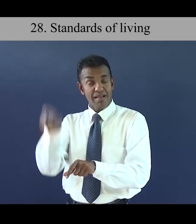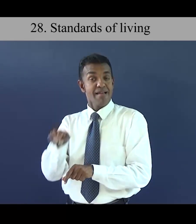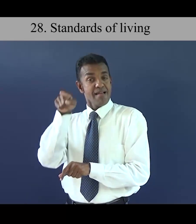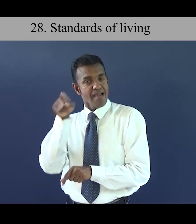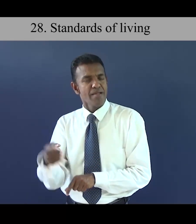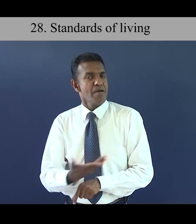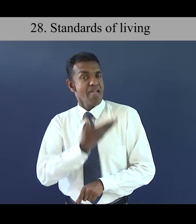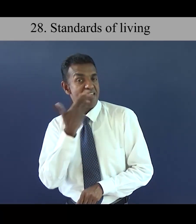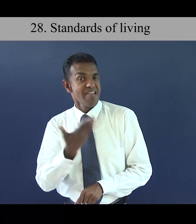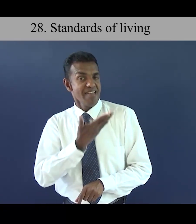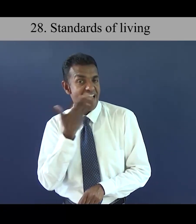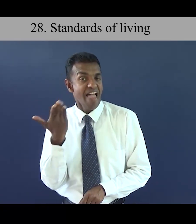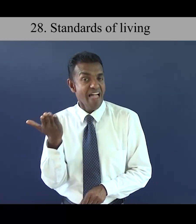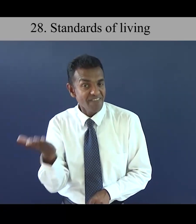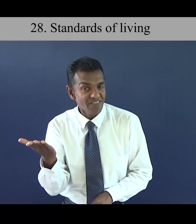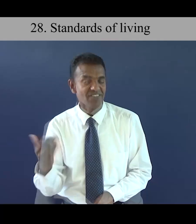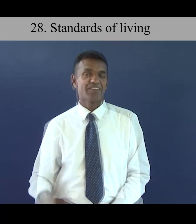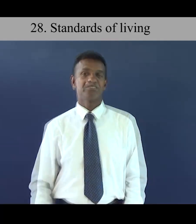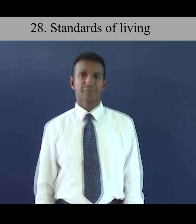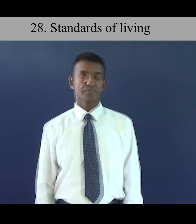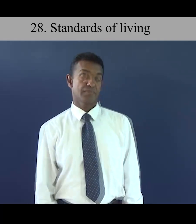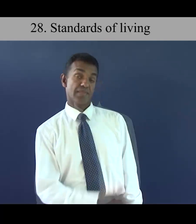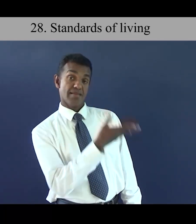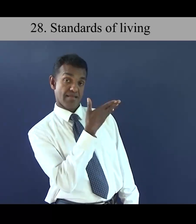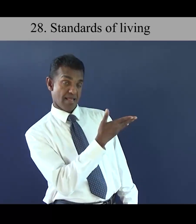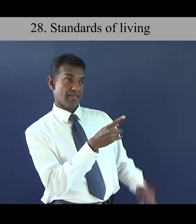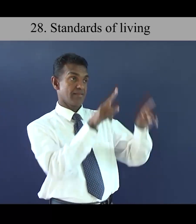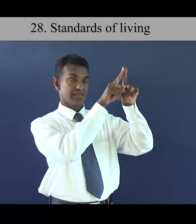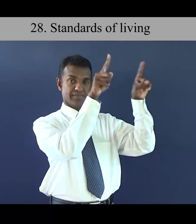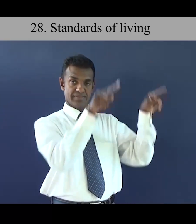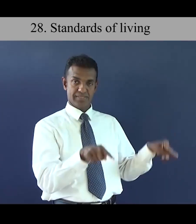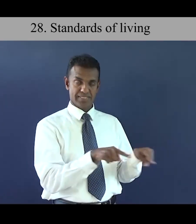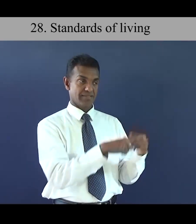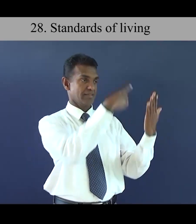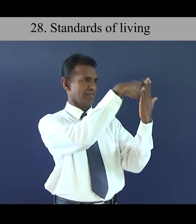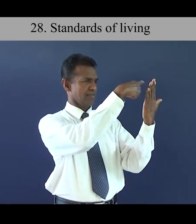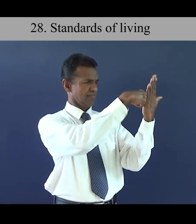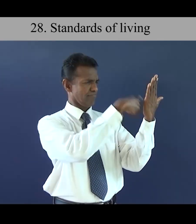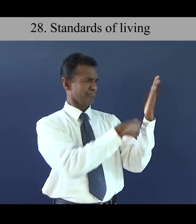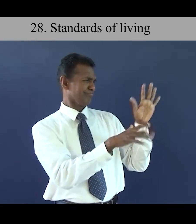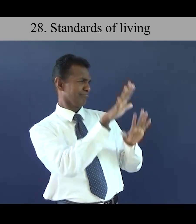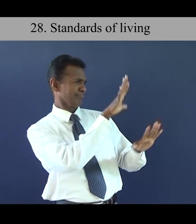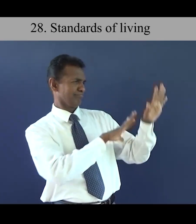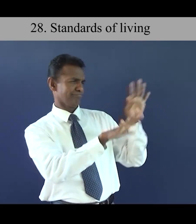and aids for their disability at a price they can afford.